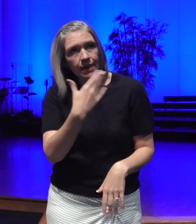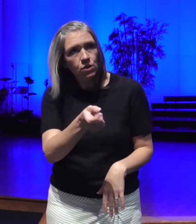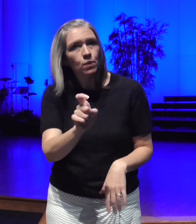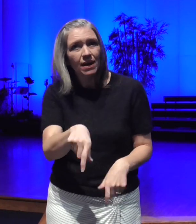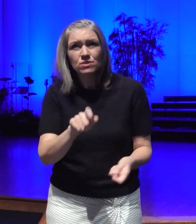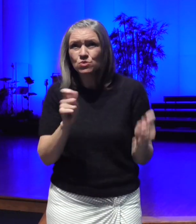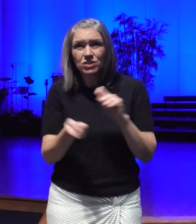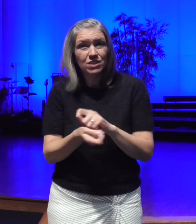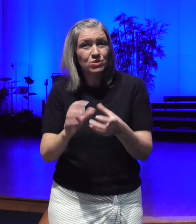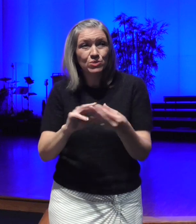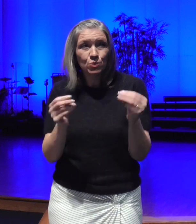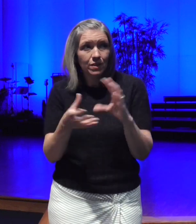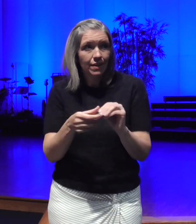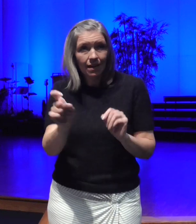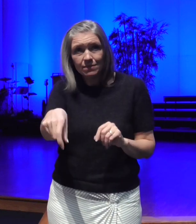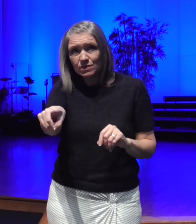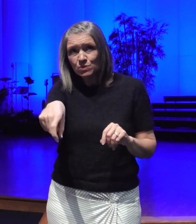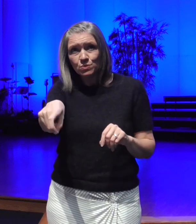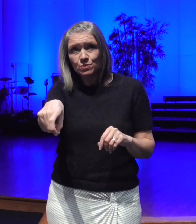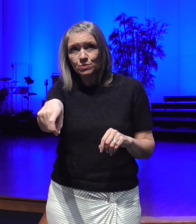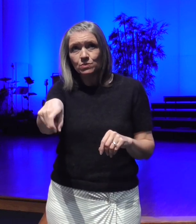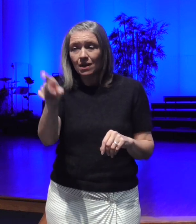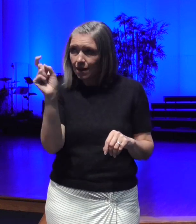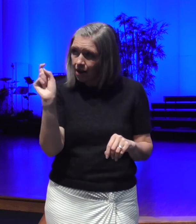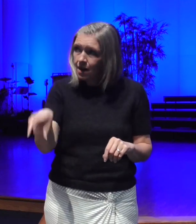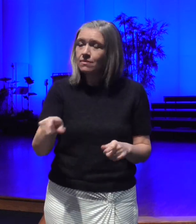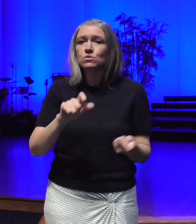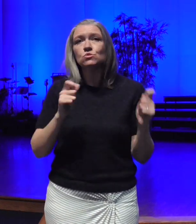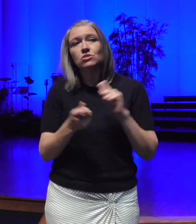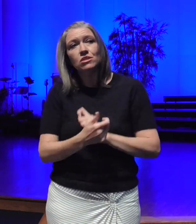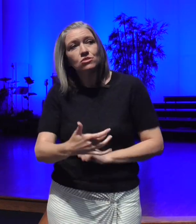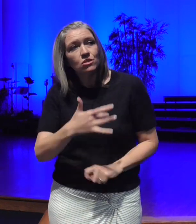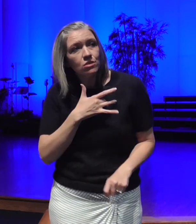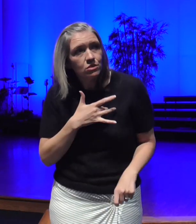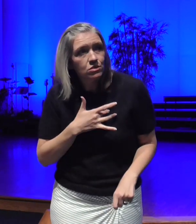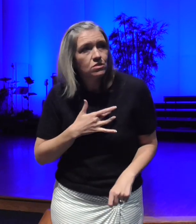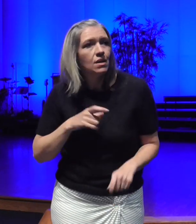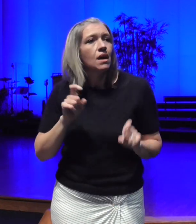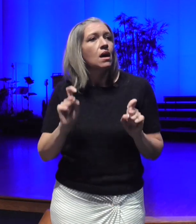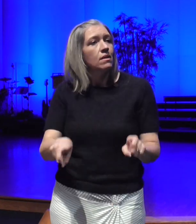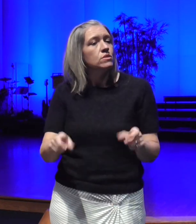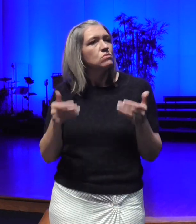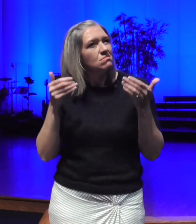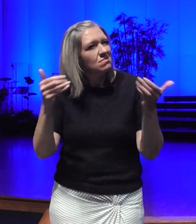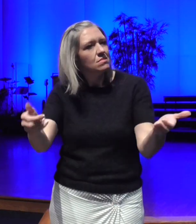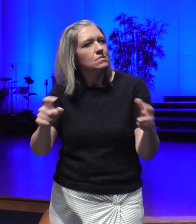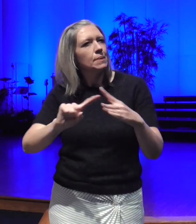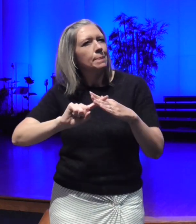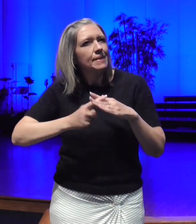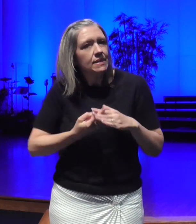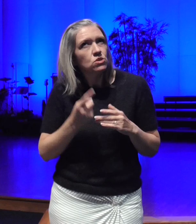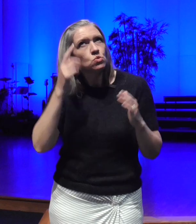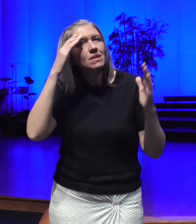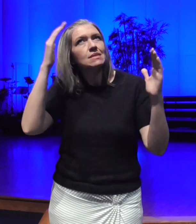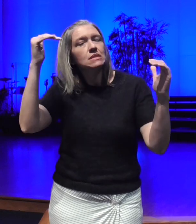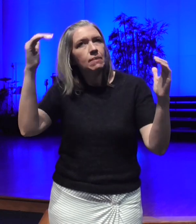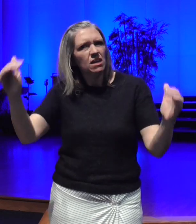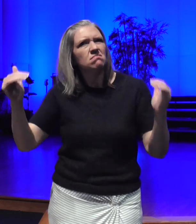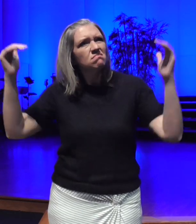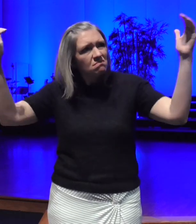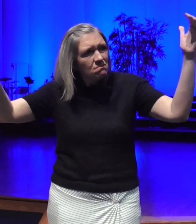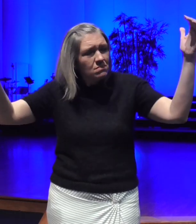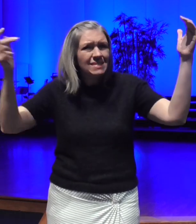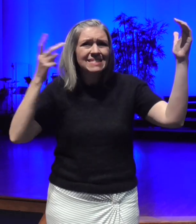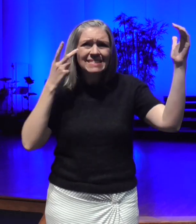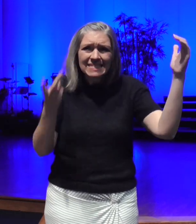the story. We have got to change our hearts. We have got to begin to expect and to see and